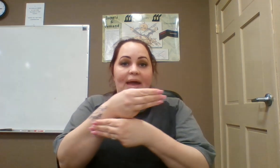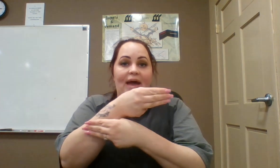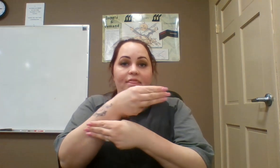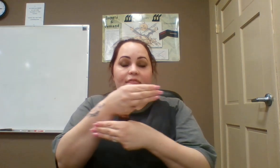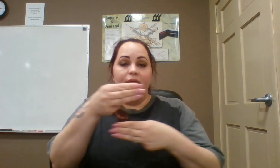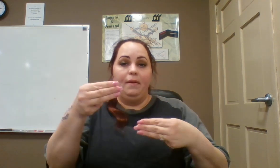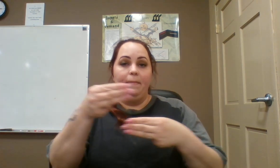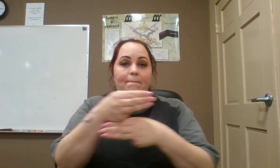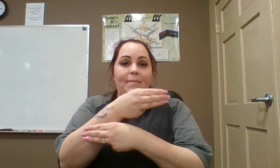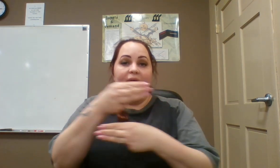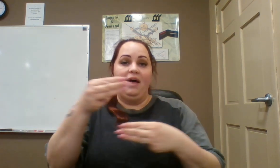Math. Math.